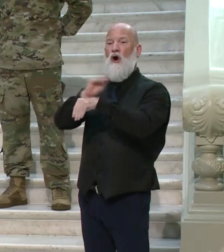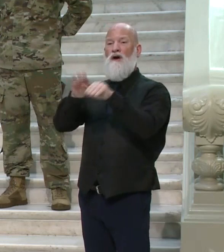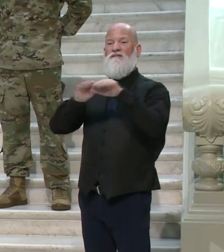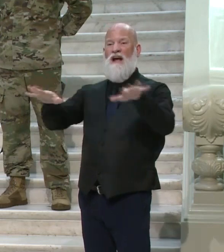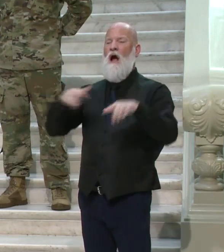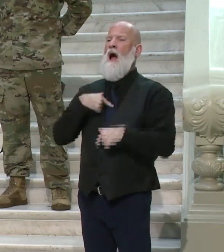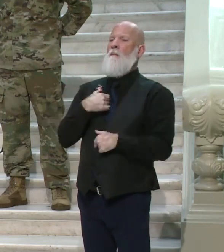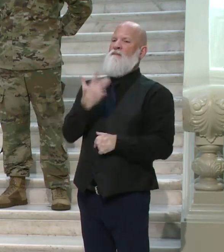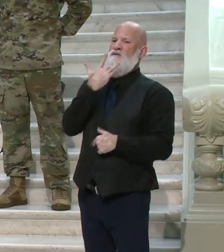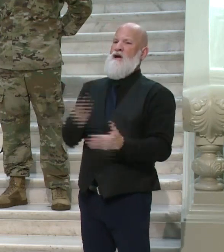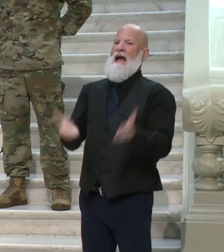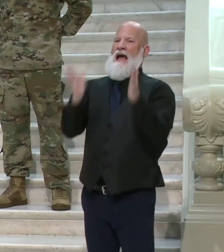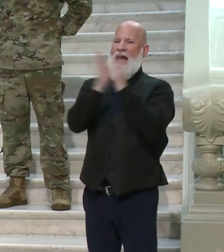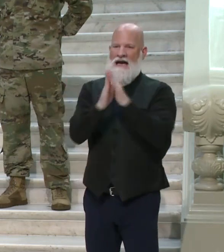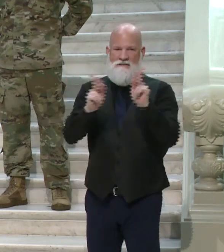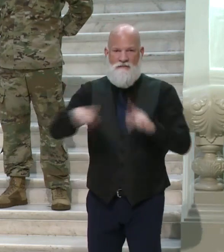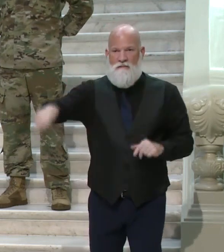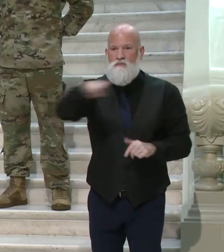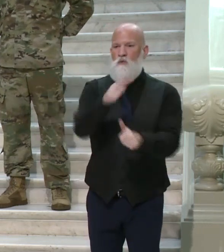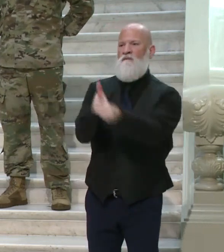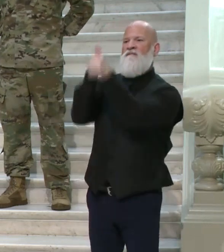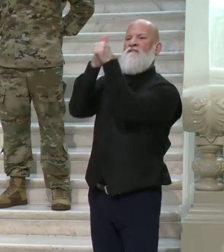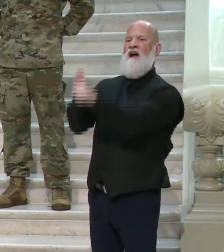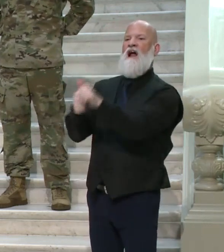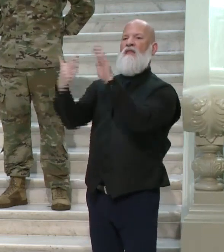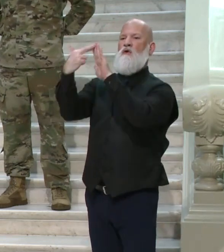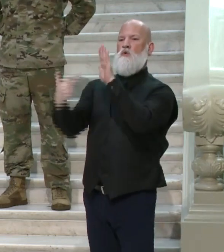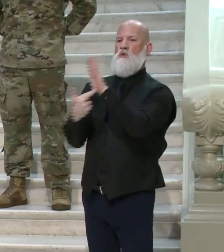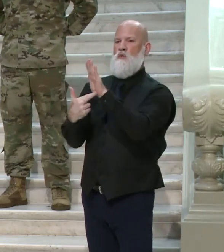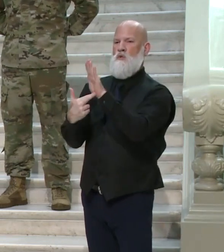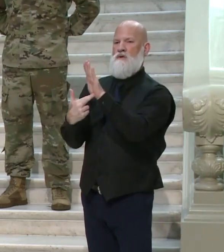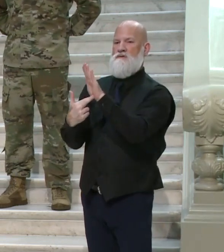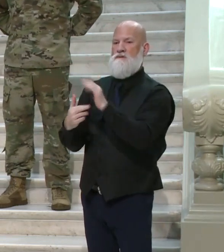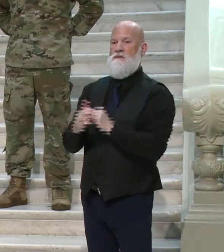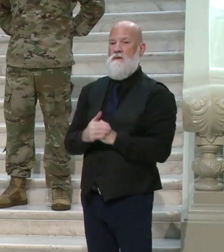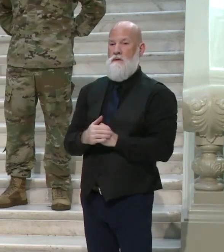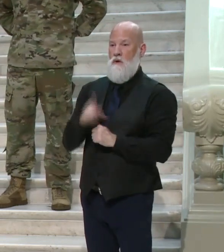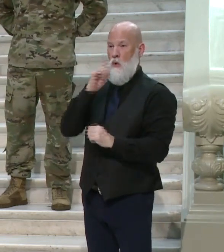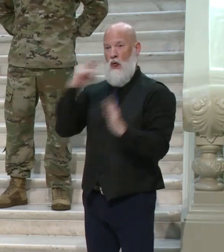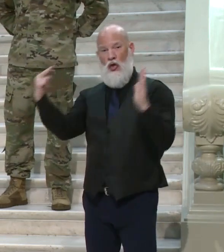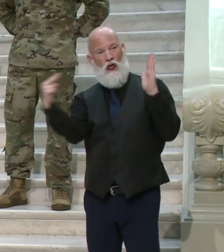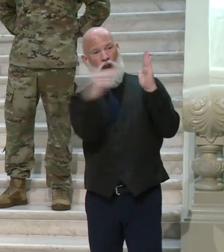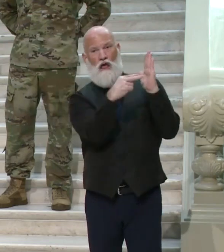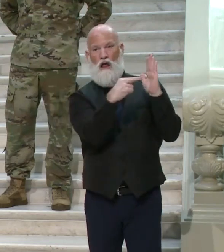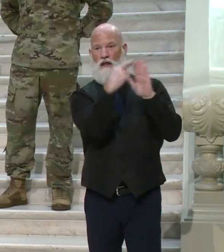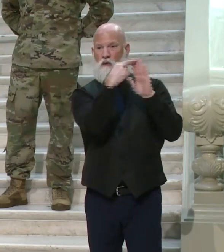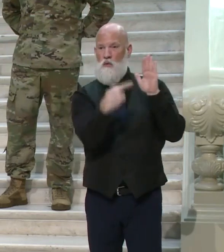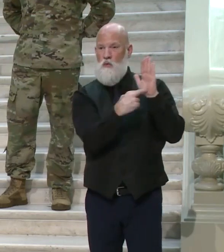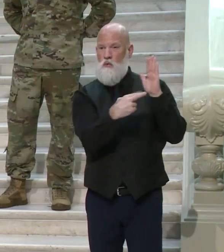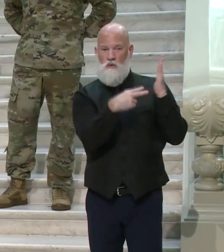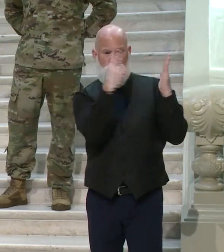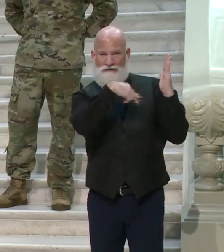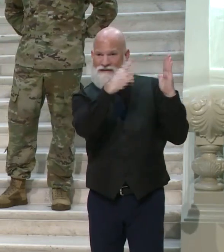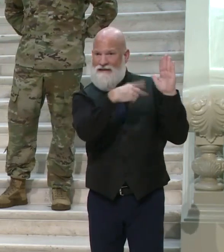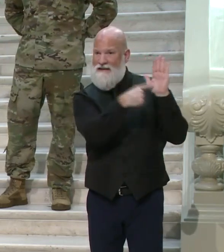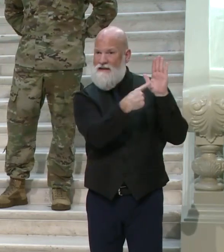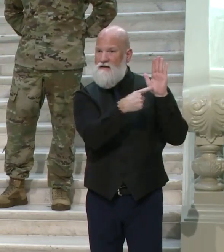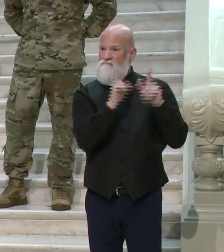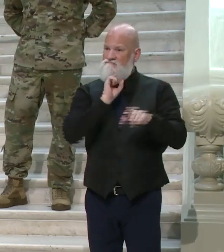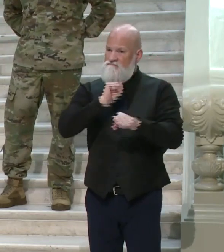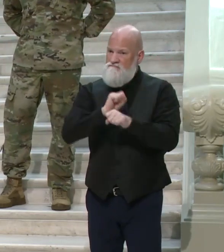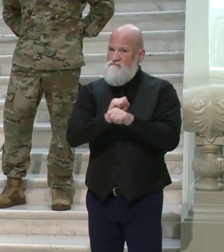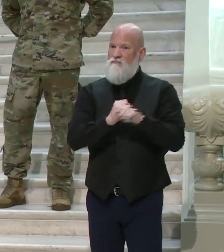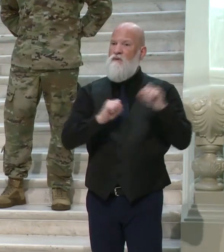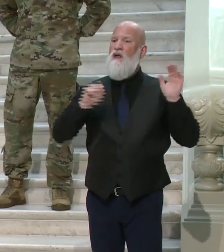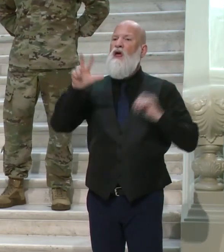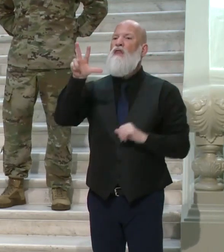comply with, you know, I mean, if you look at these measures, if you actually read the almost 30-page